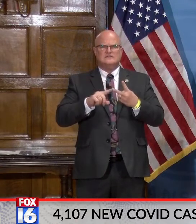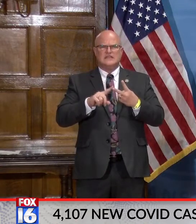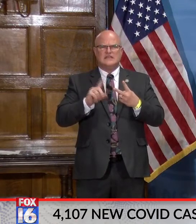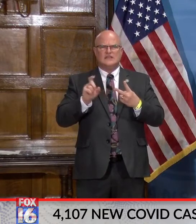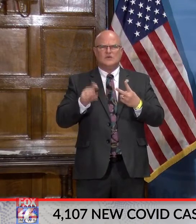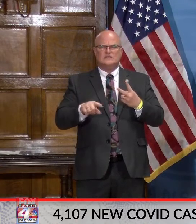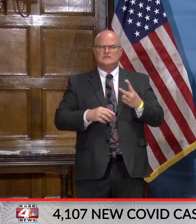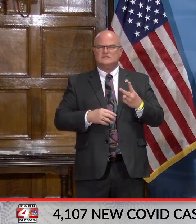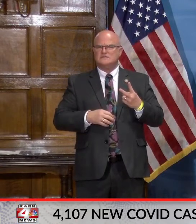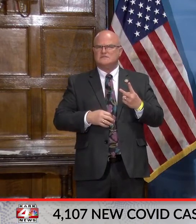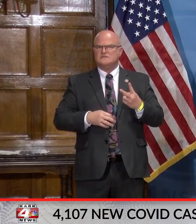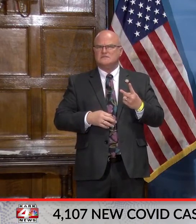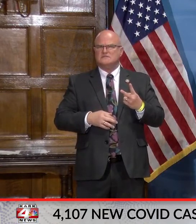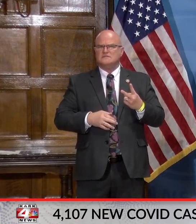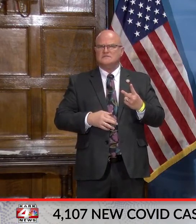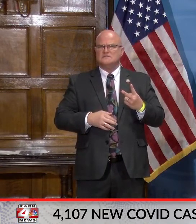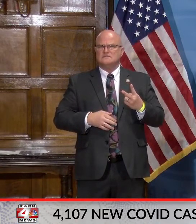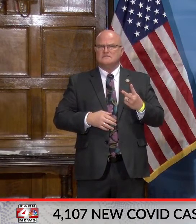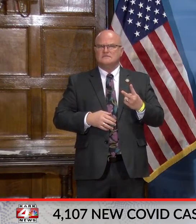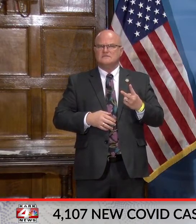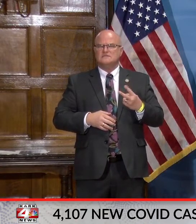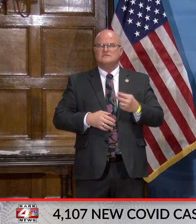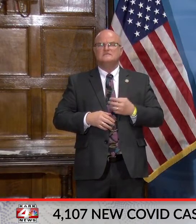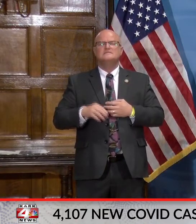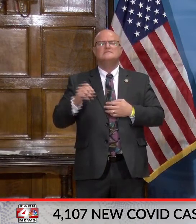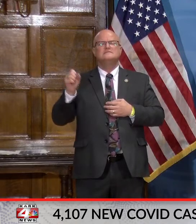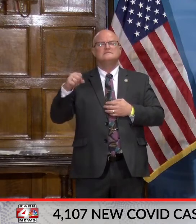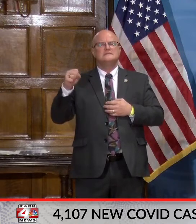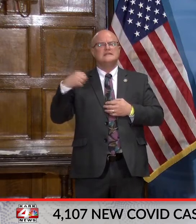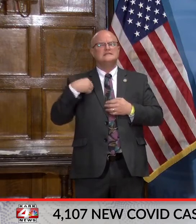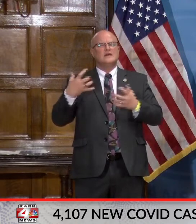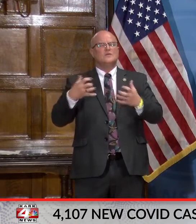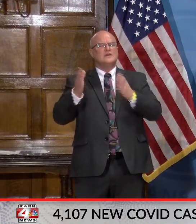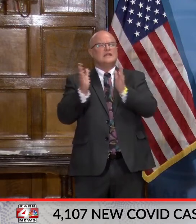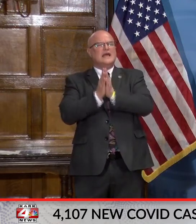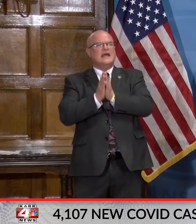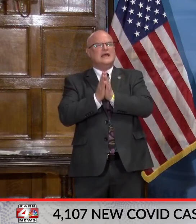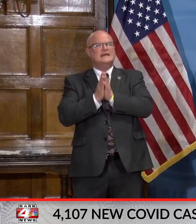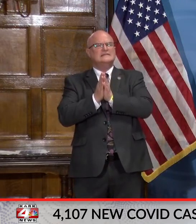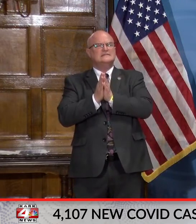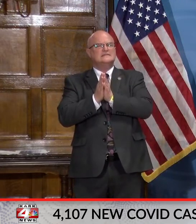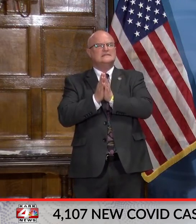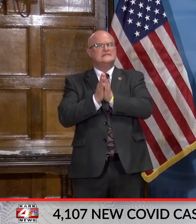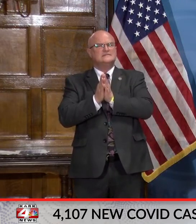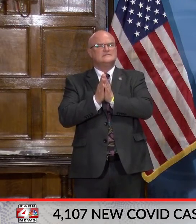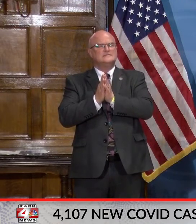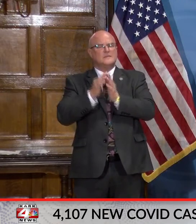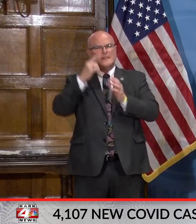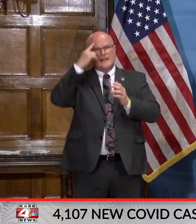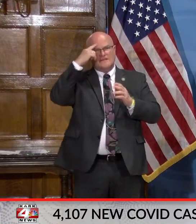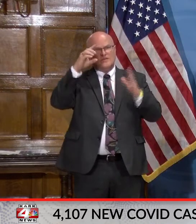part to your question? Yeah, also wanted to ask on the COVID leave for